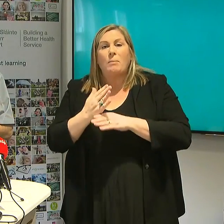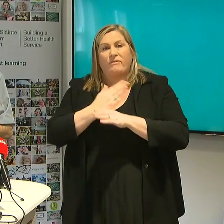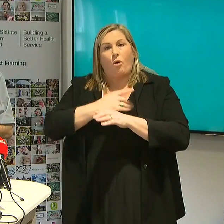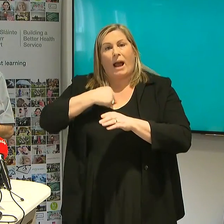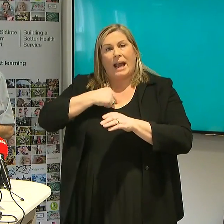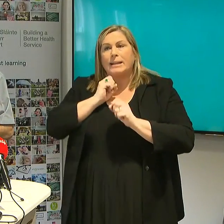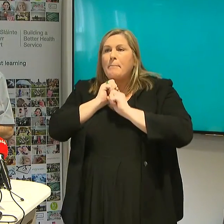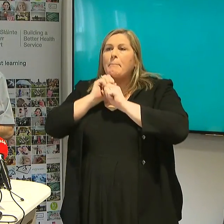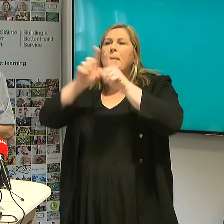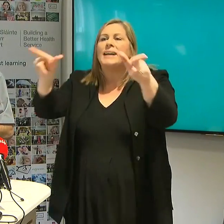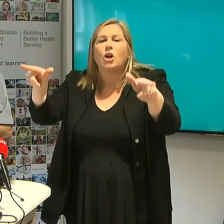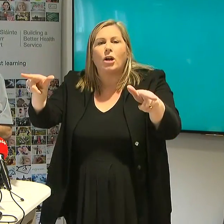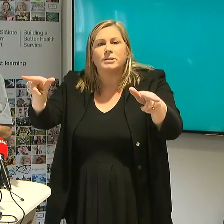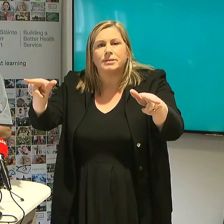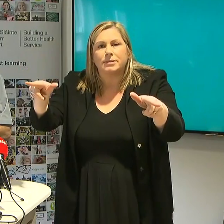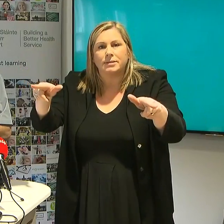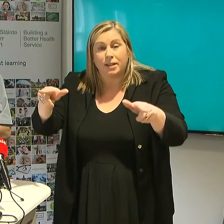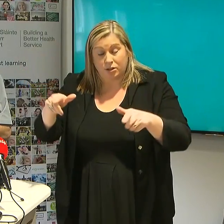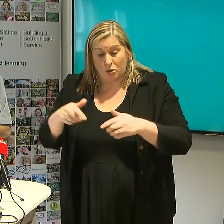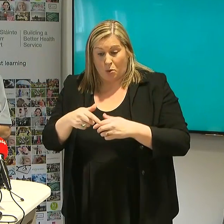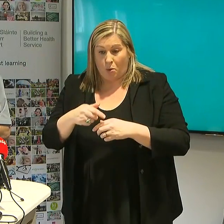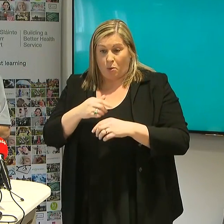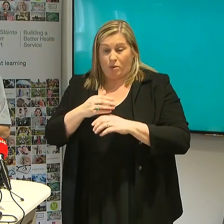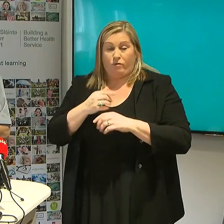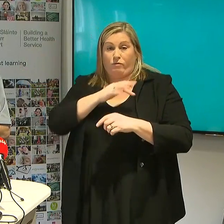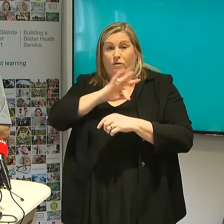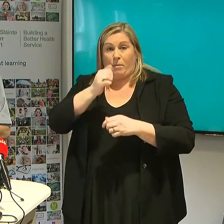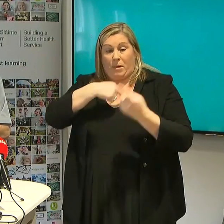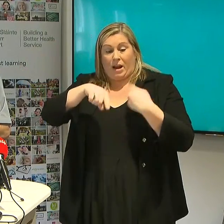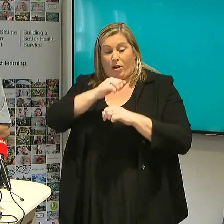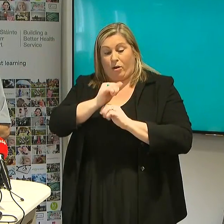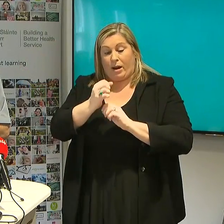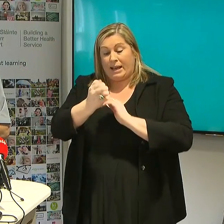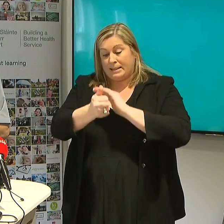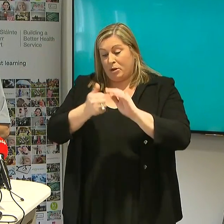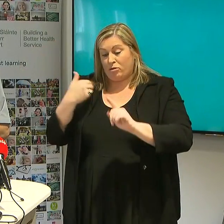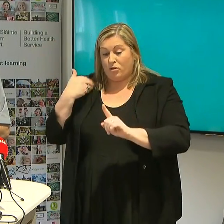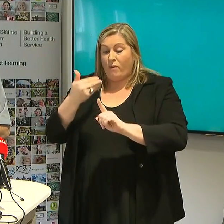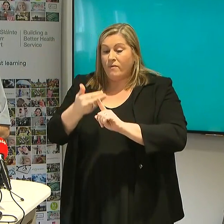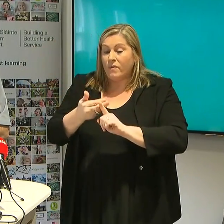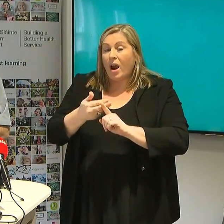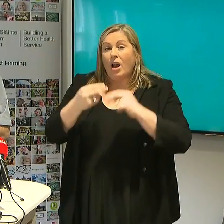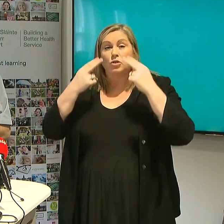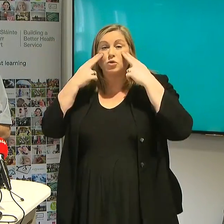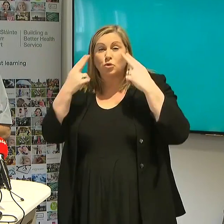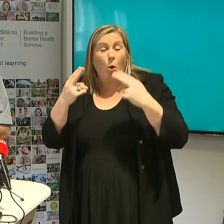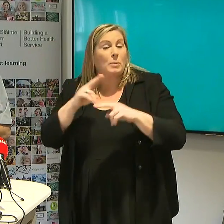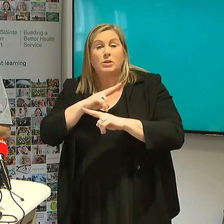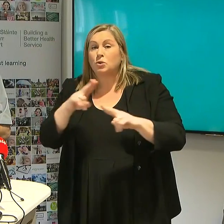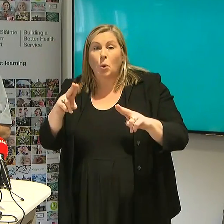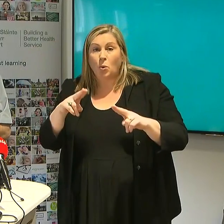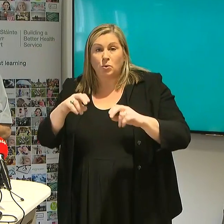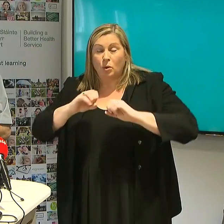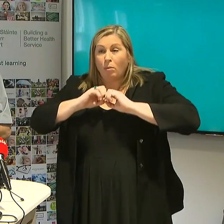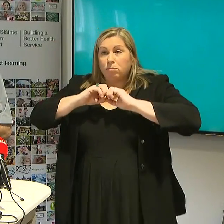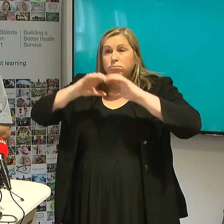else. And insofar as we know experience so far, I usually don't shed much of the virus until